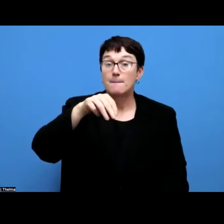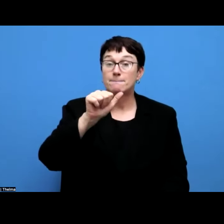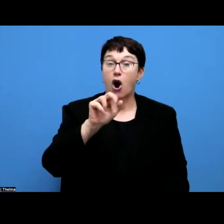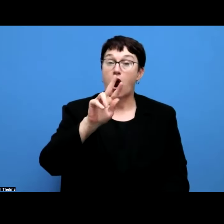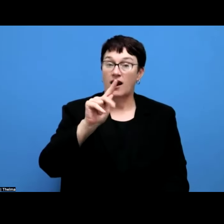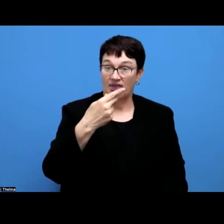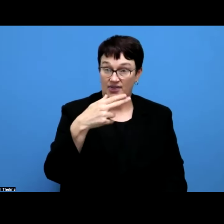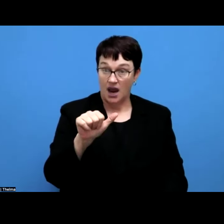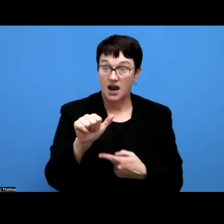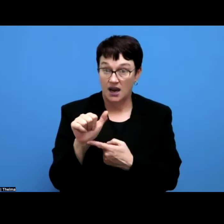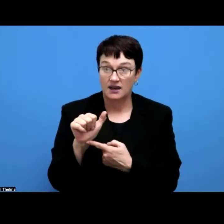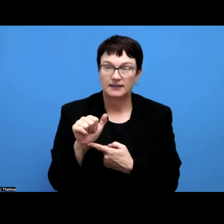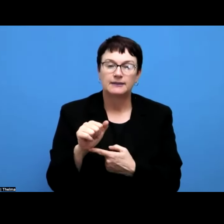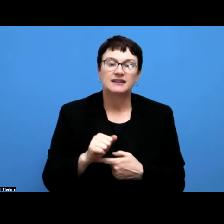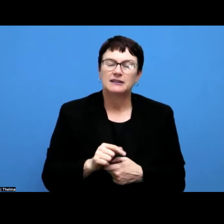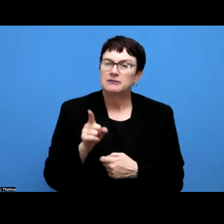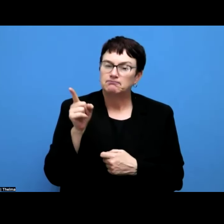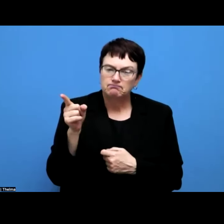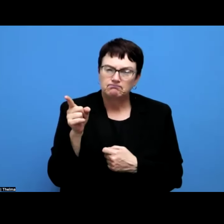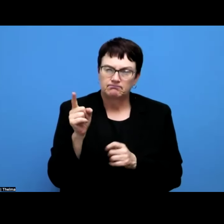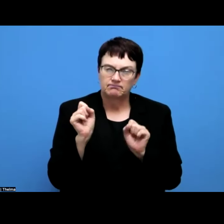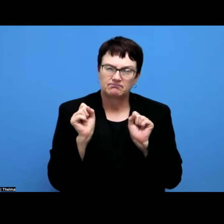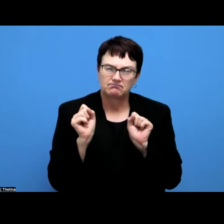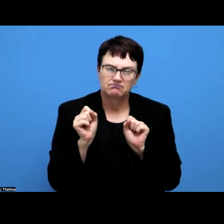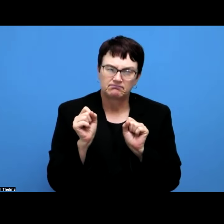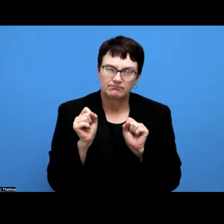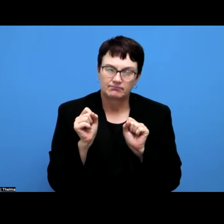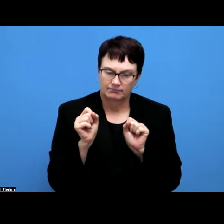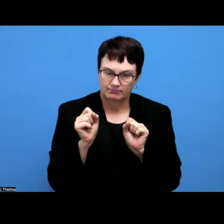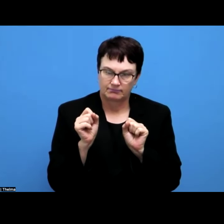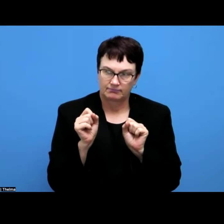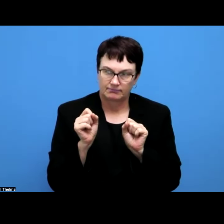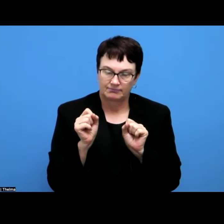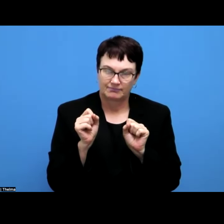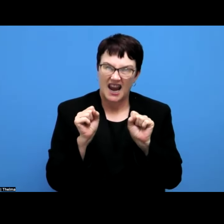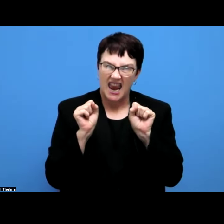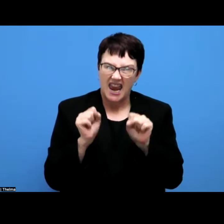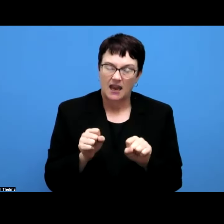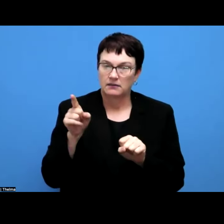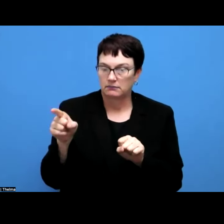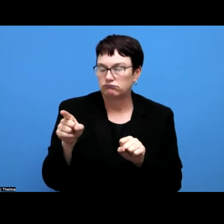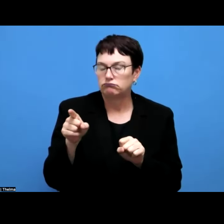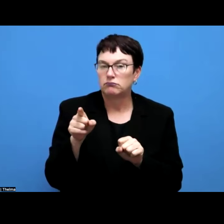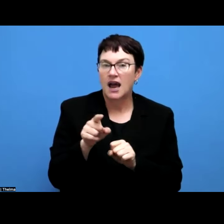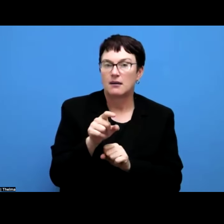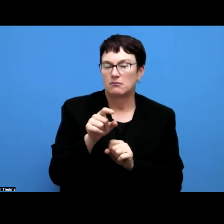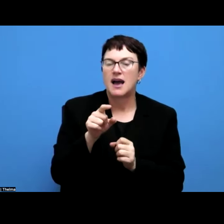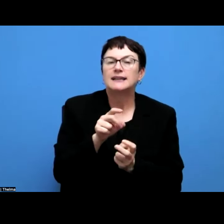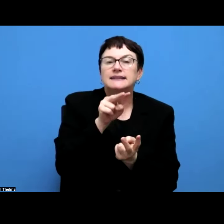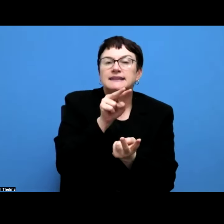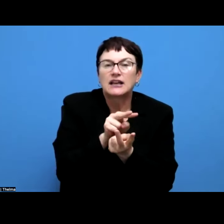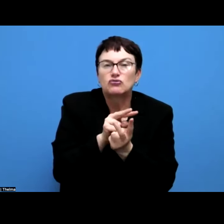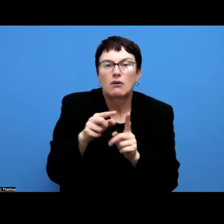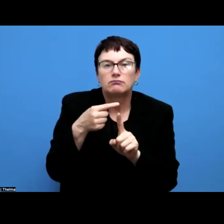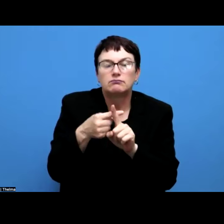facilitate or hinder availability, accessibility, and even uptake of sexual and reproductive health services, which is such a